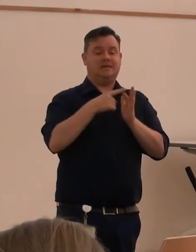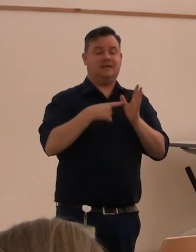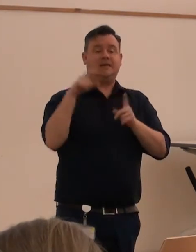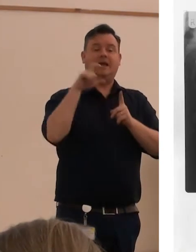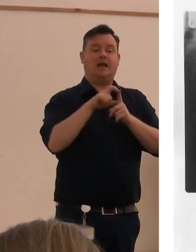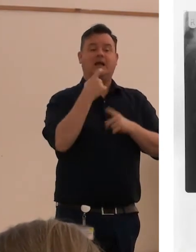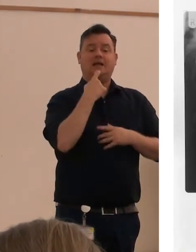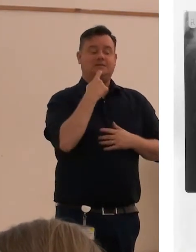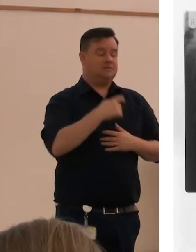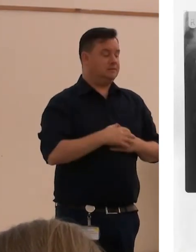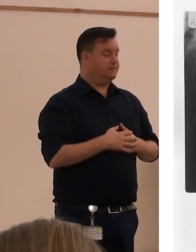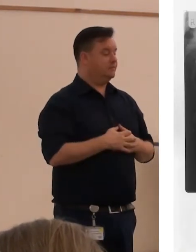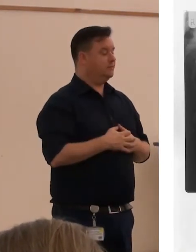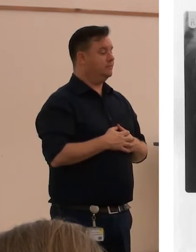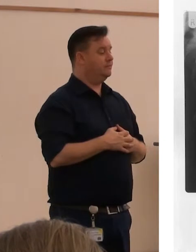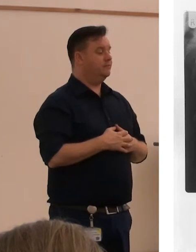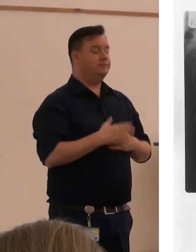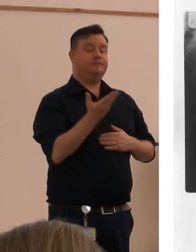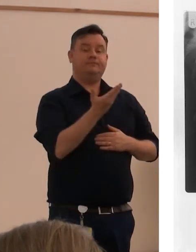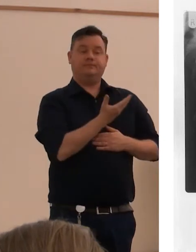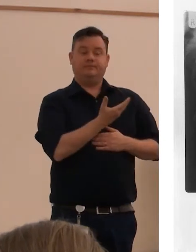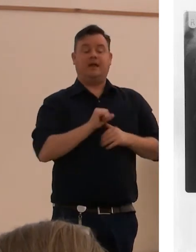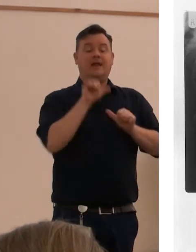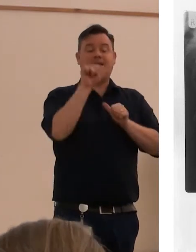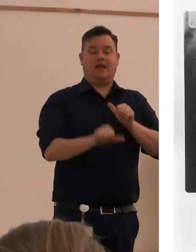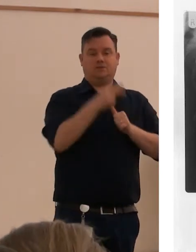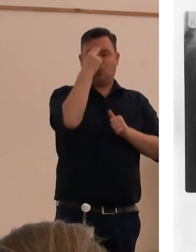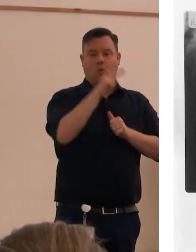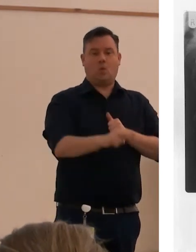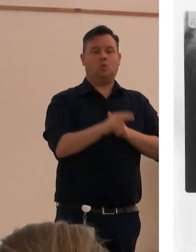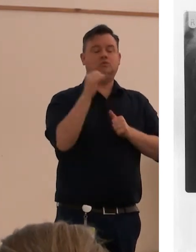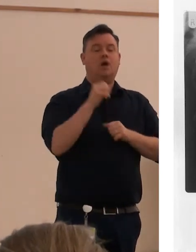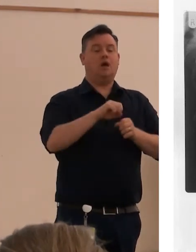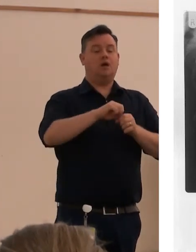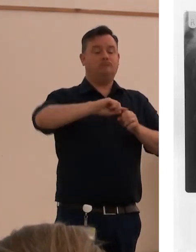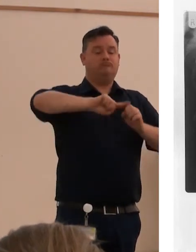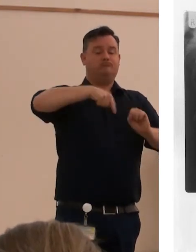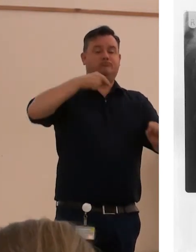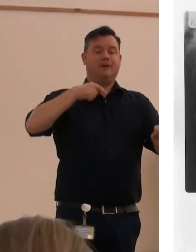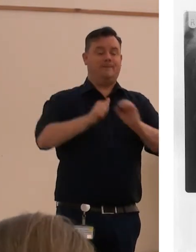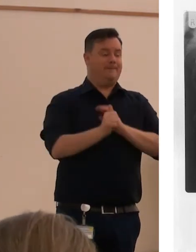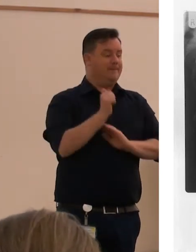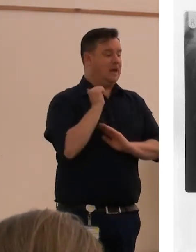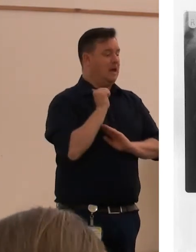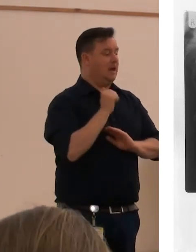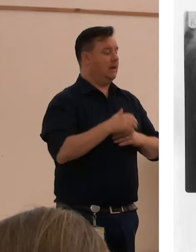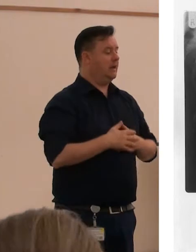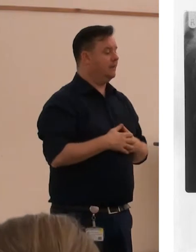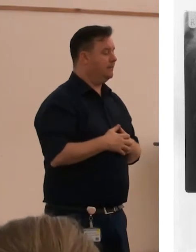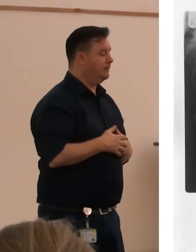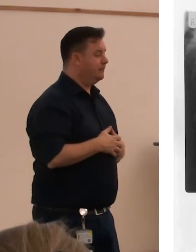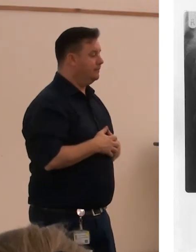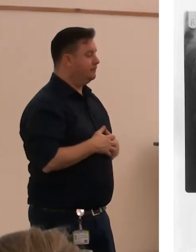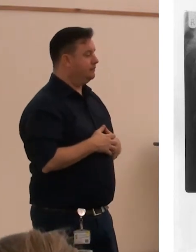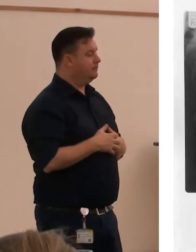I also exhibited this piece, which was called Springback. And this was described, I think, by Adam Reynolds, who wrote quite a